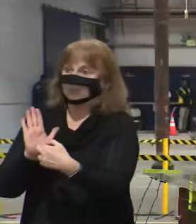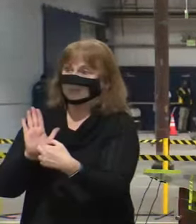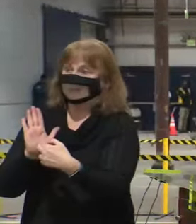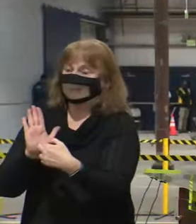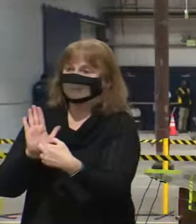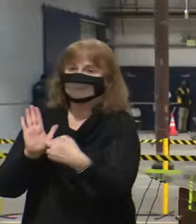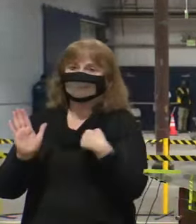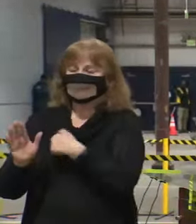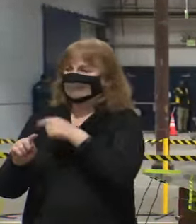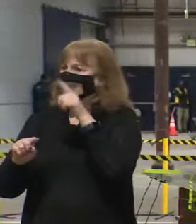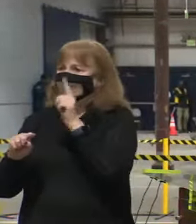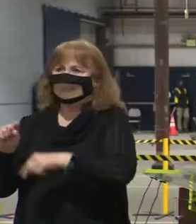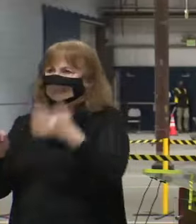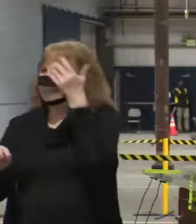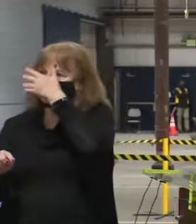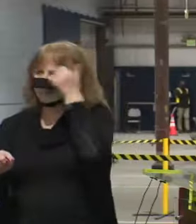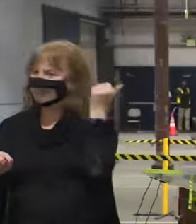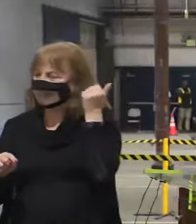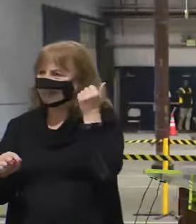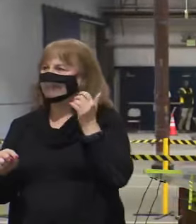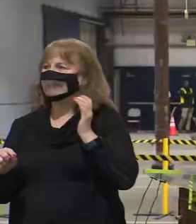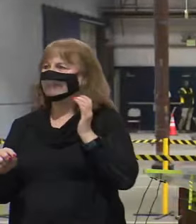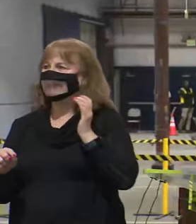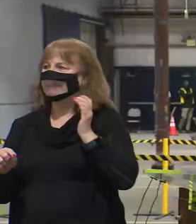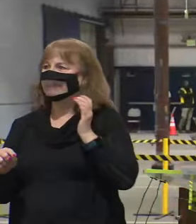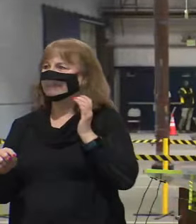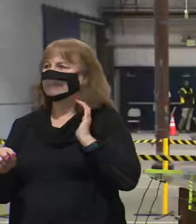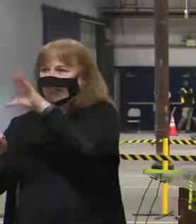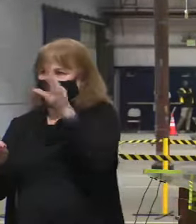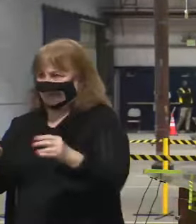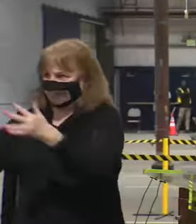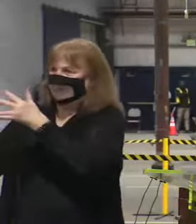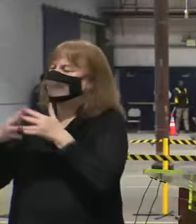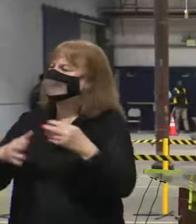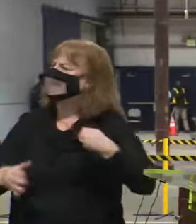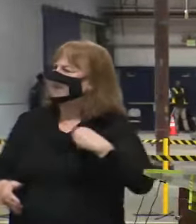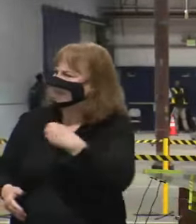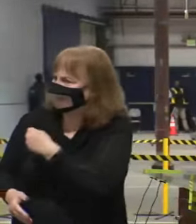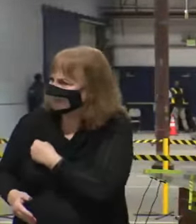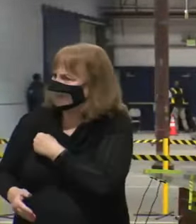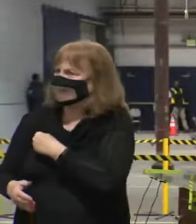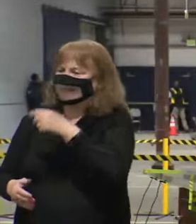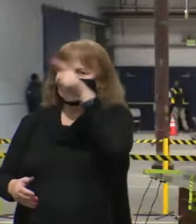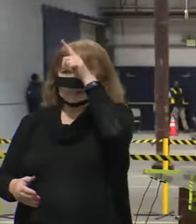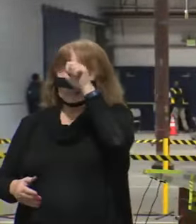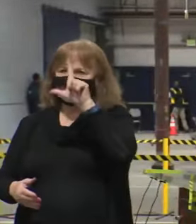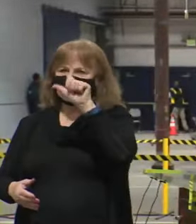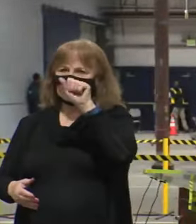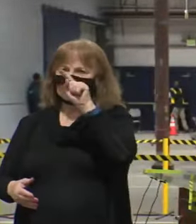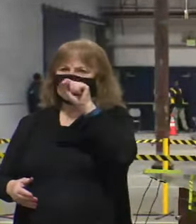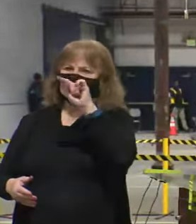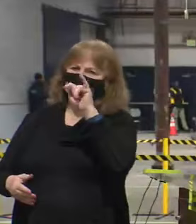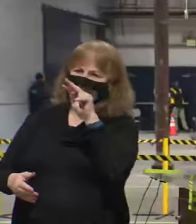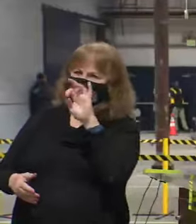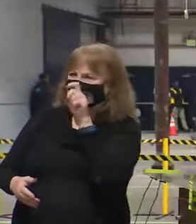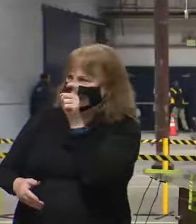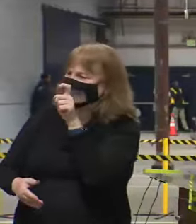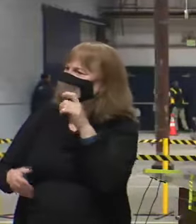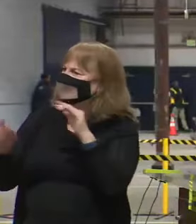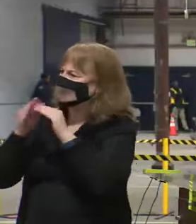We cannot forget that our African American members and Latinx communities have